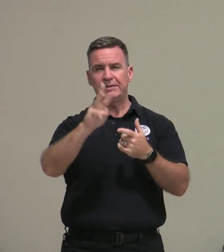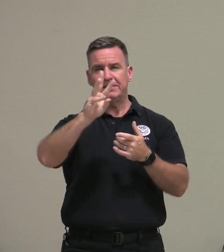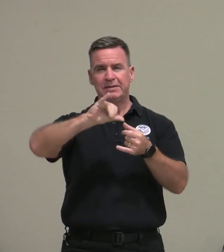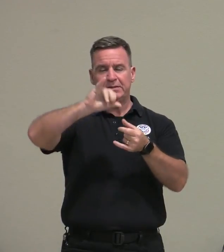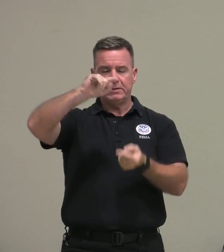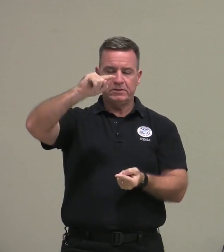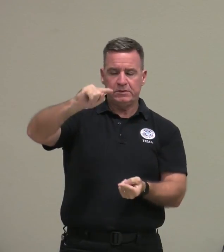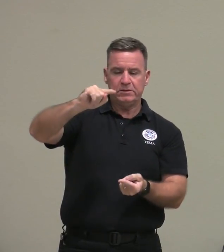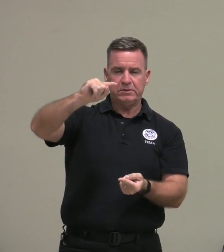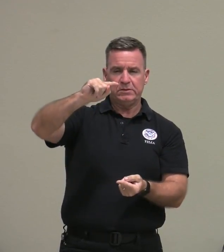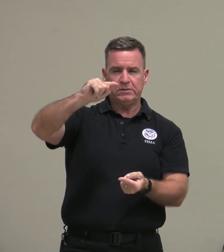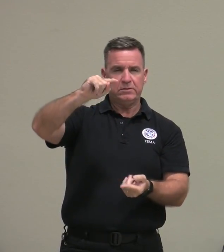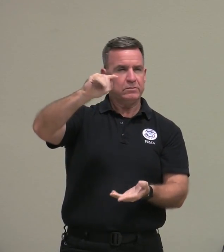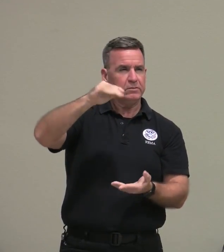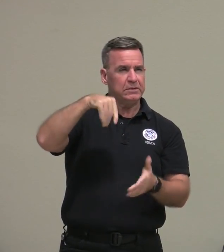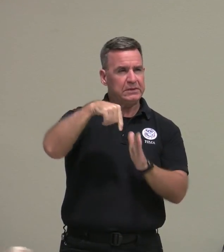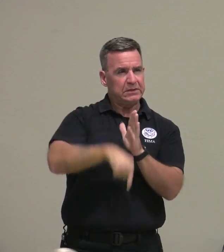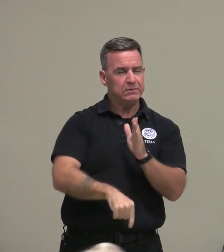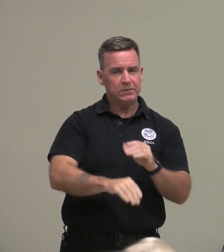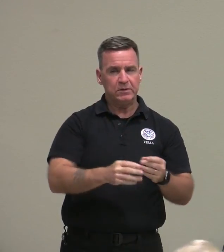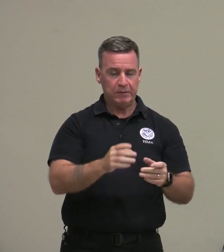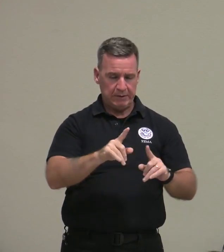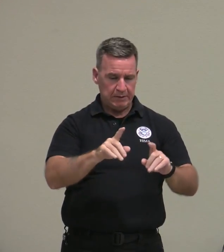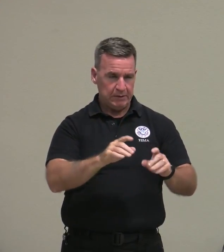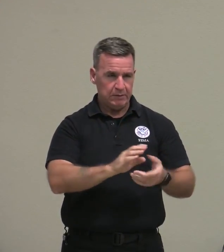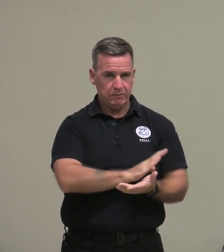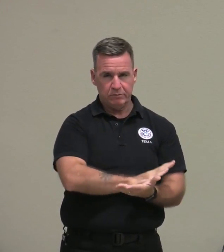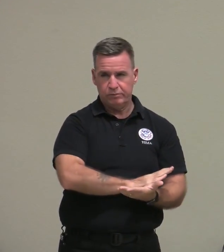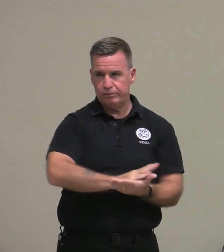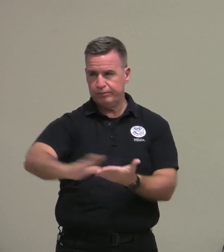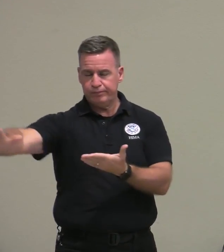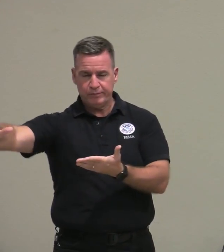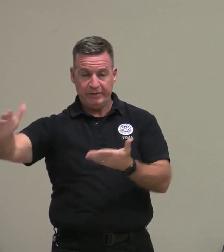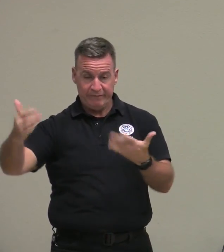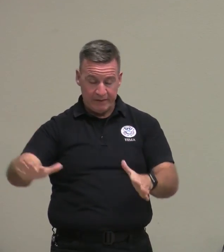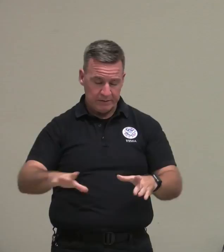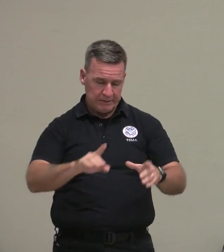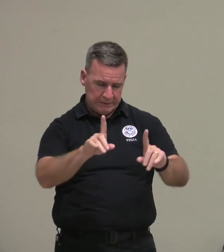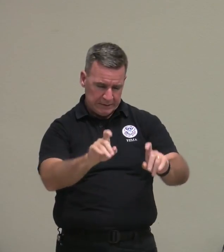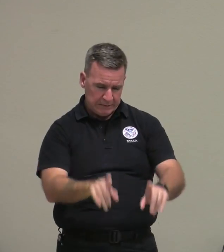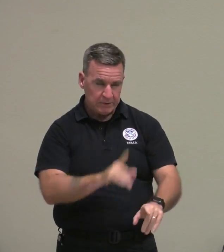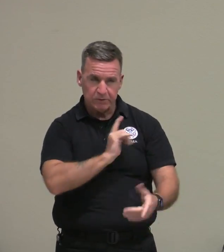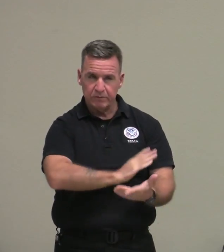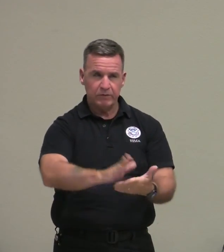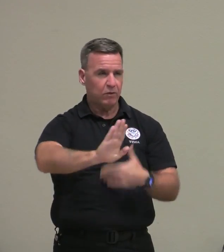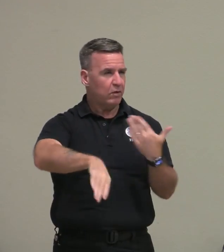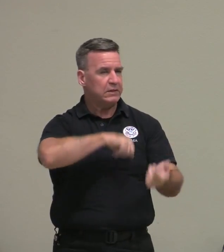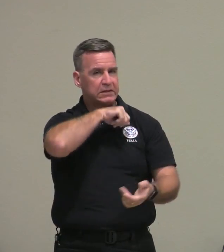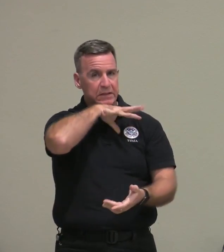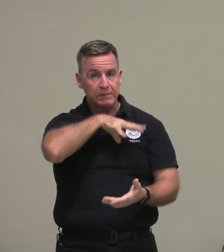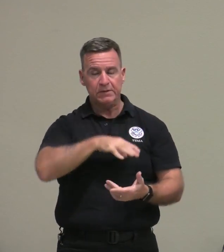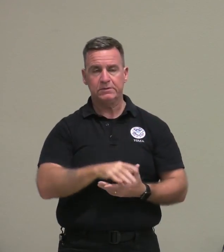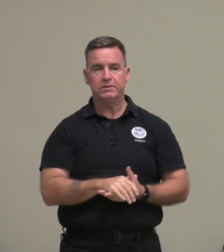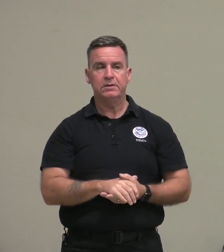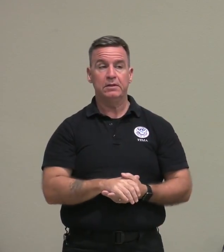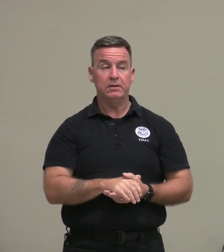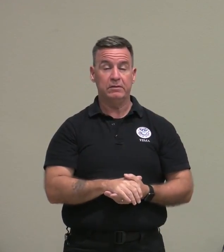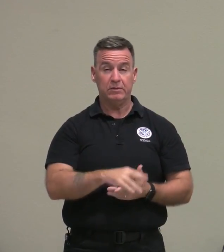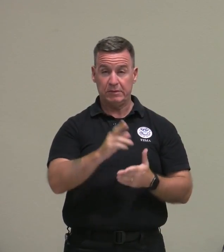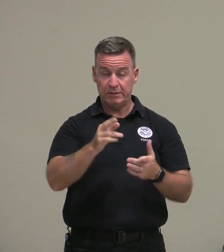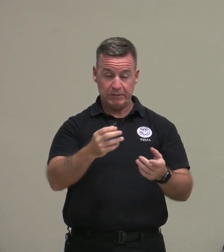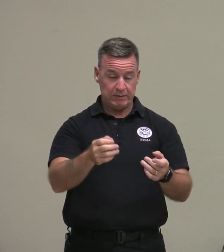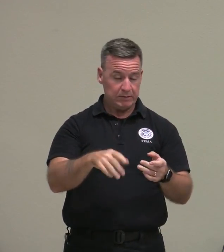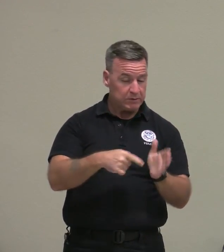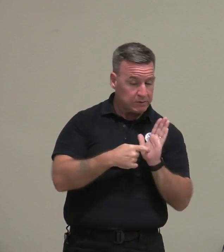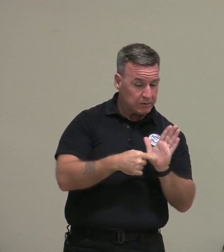six inches of soil. We're going to test the soil and make sure that we have removed all the contaminants. If our results